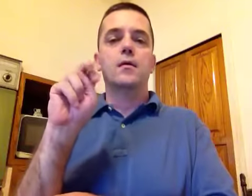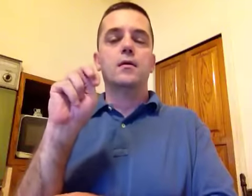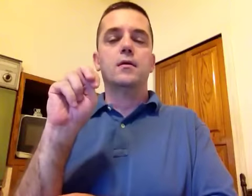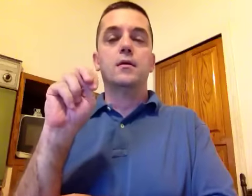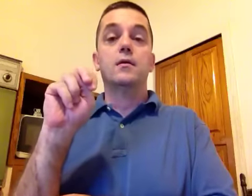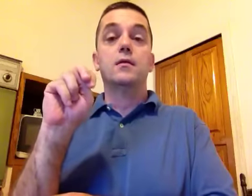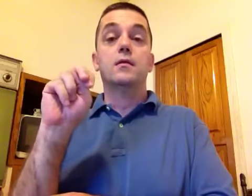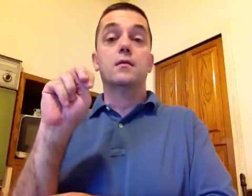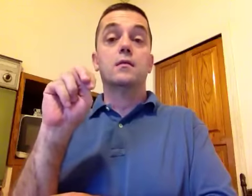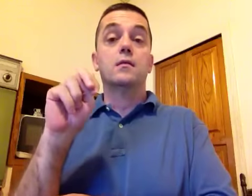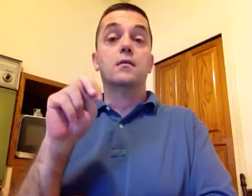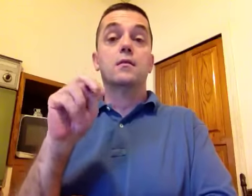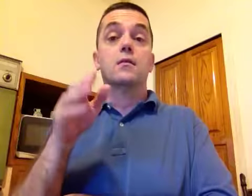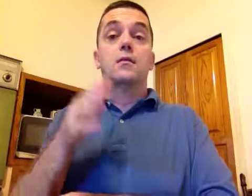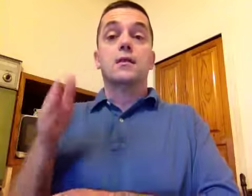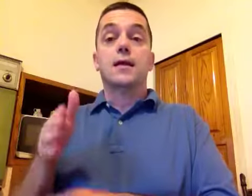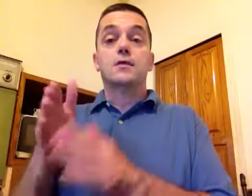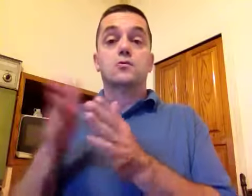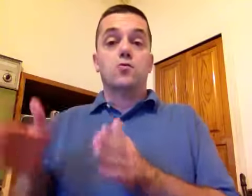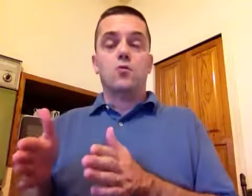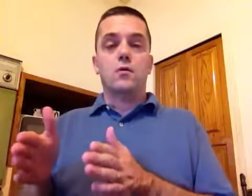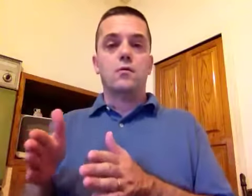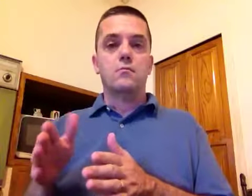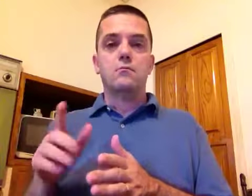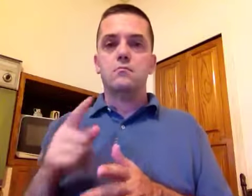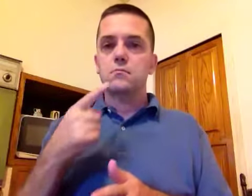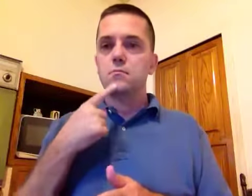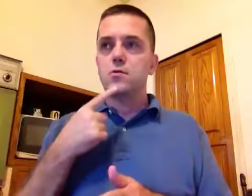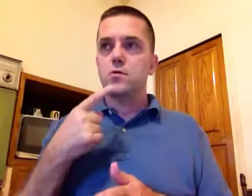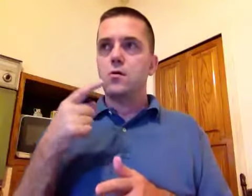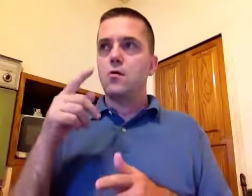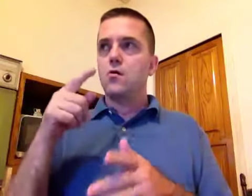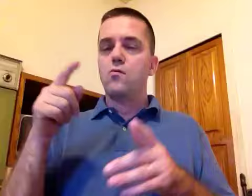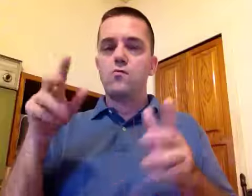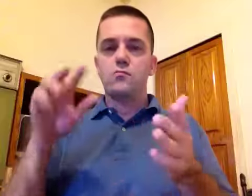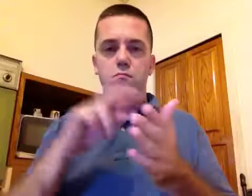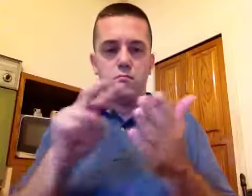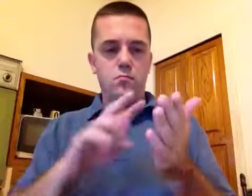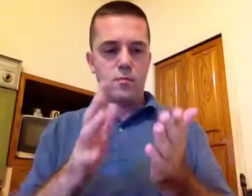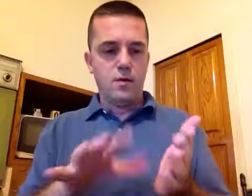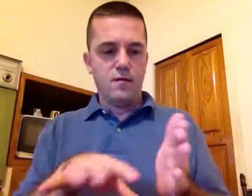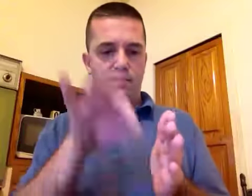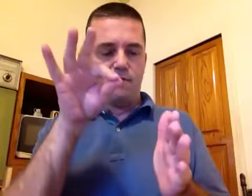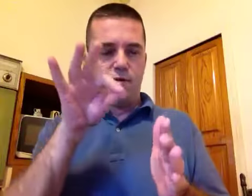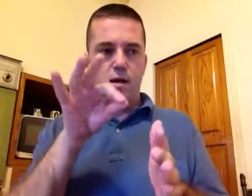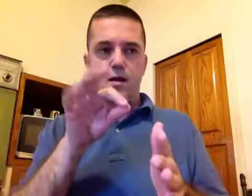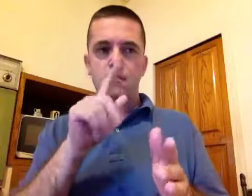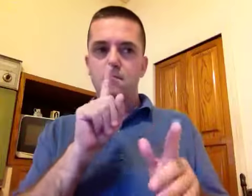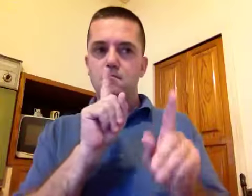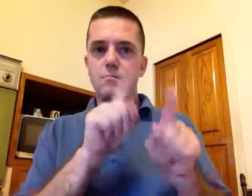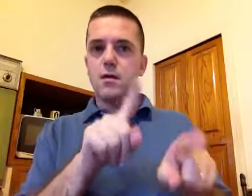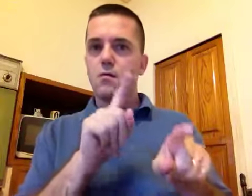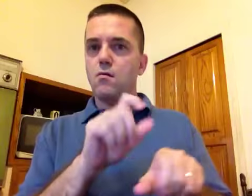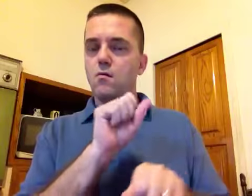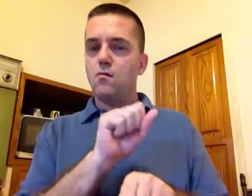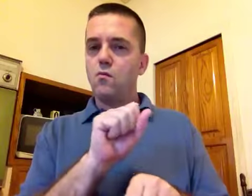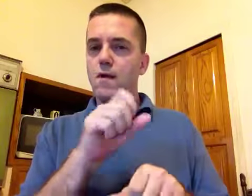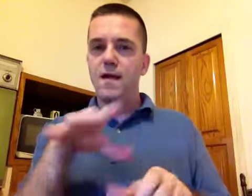like a dry cleaners. And they work like 60 hours a week pressing people's